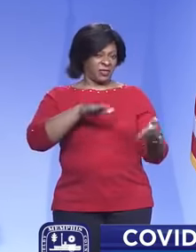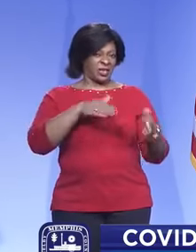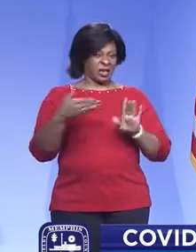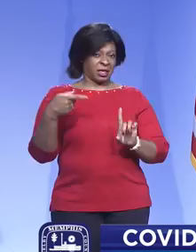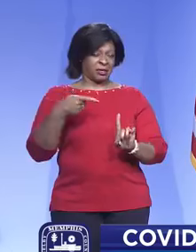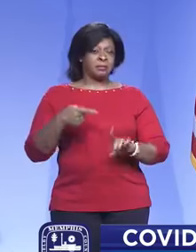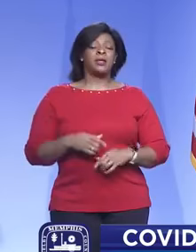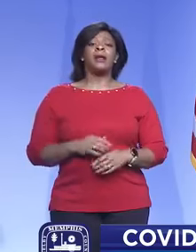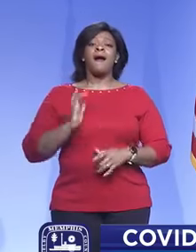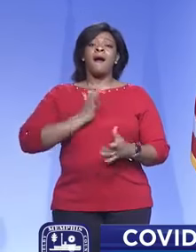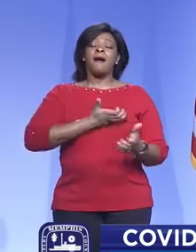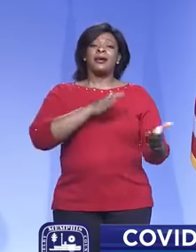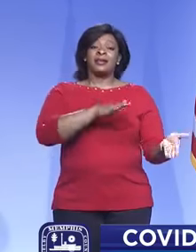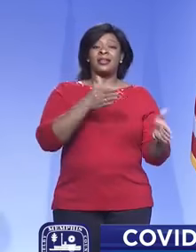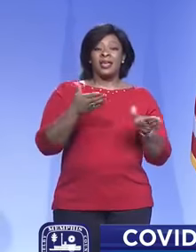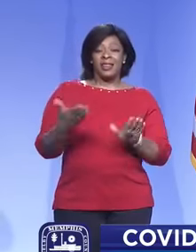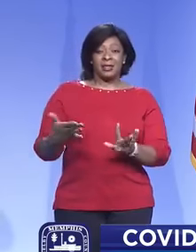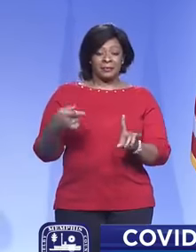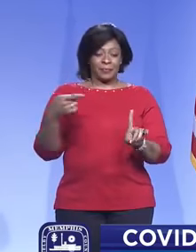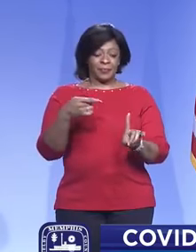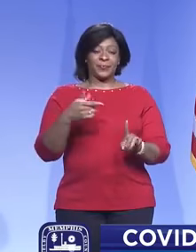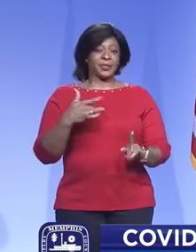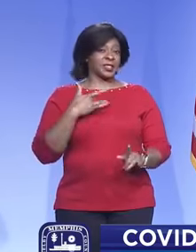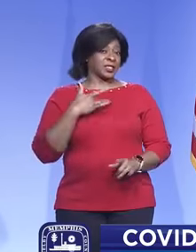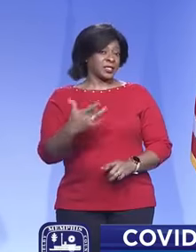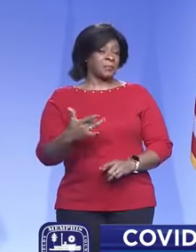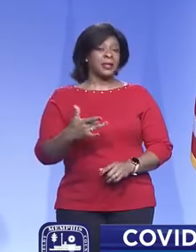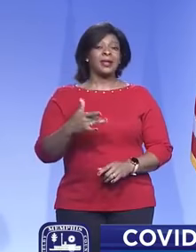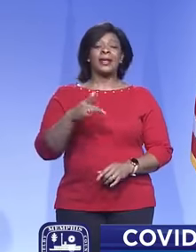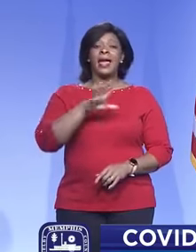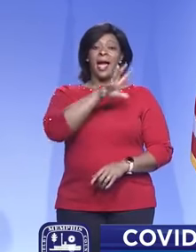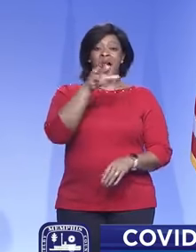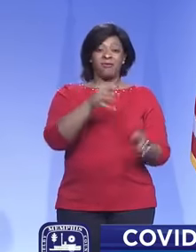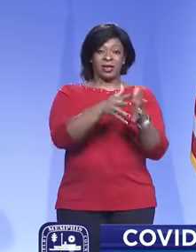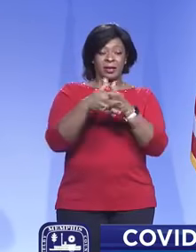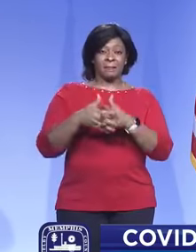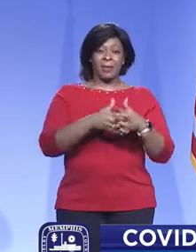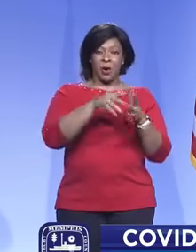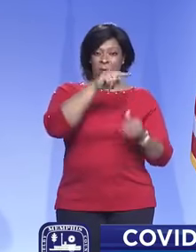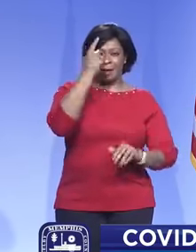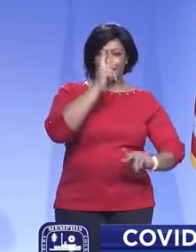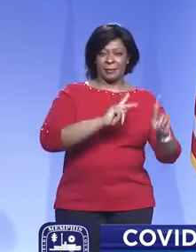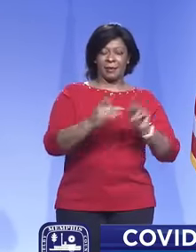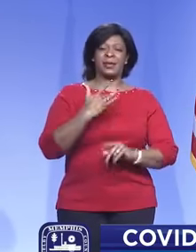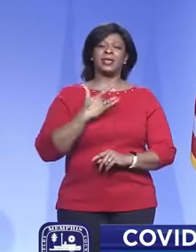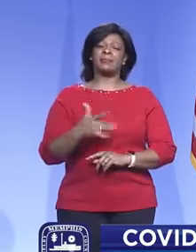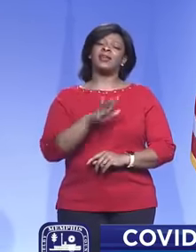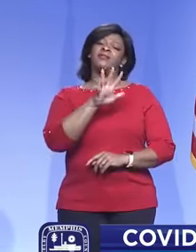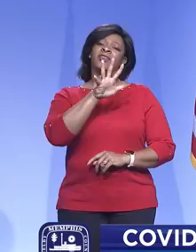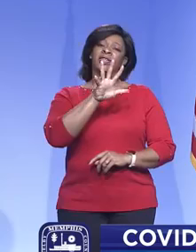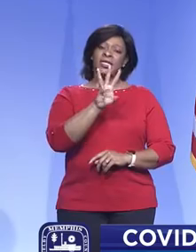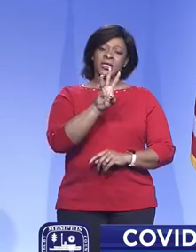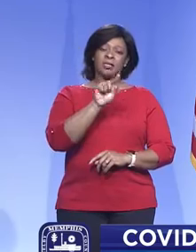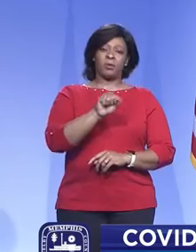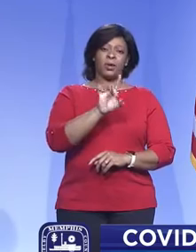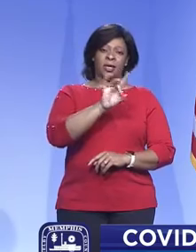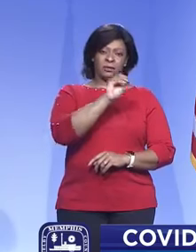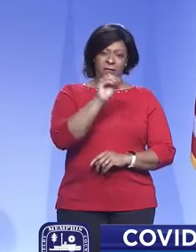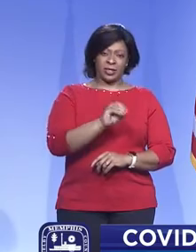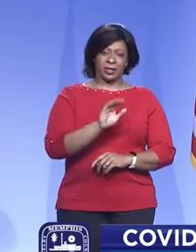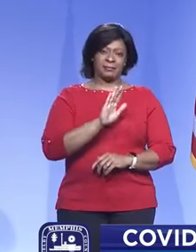out that our deaths, particularly amongst those who are African American, is at